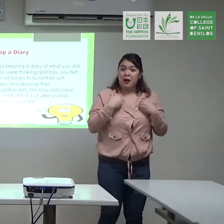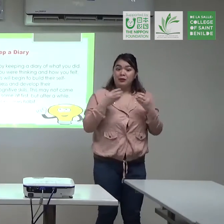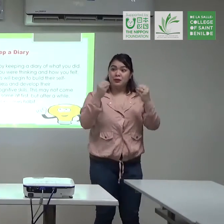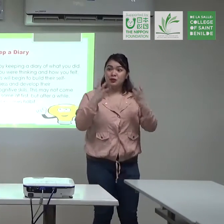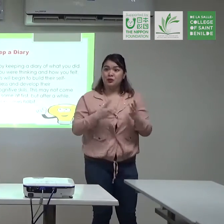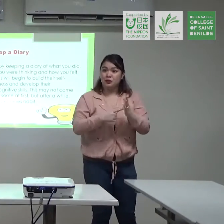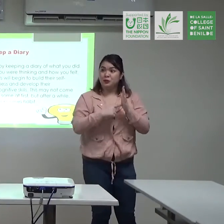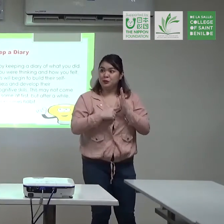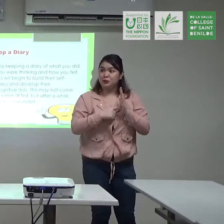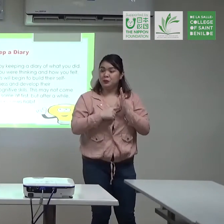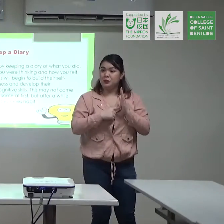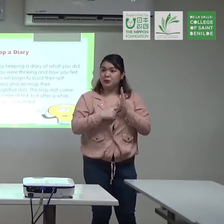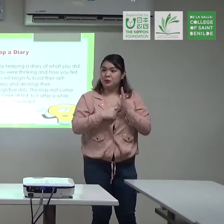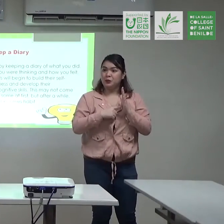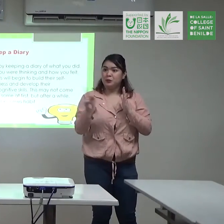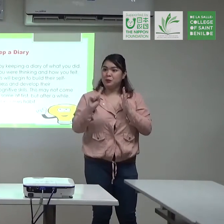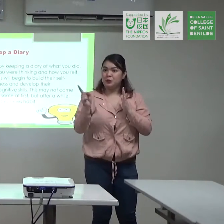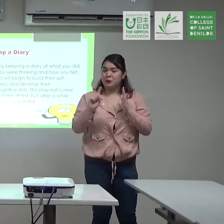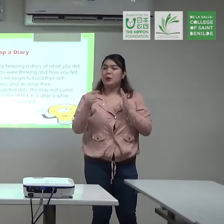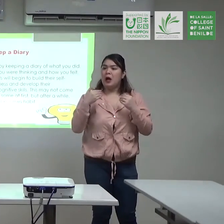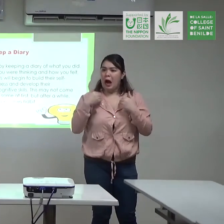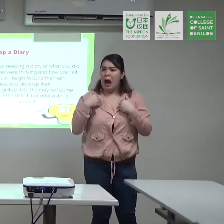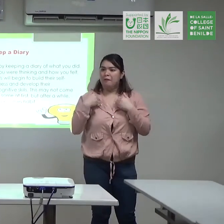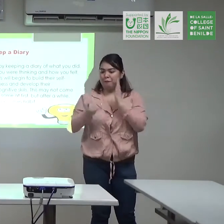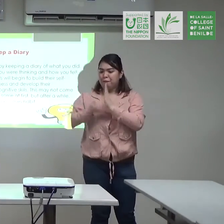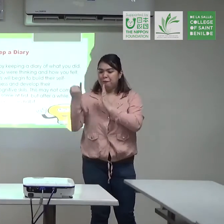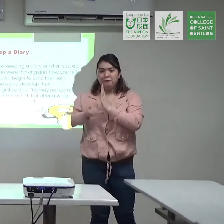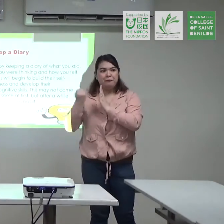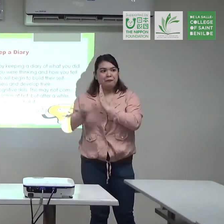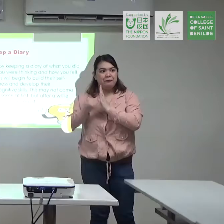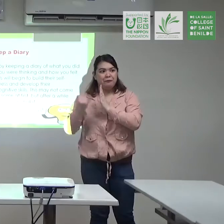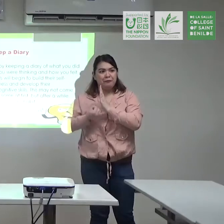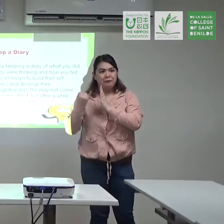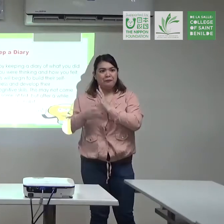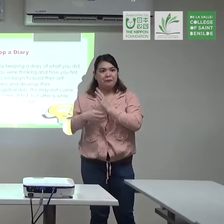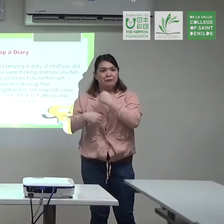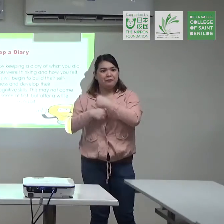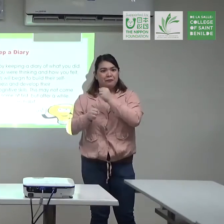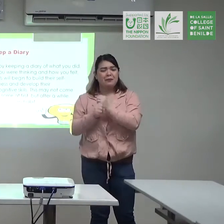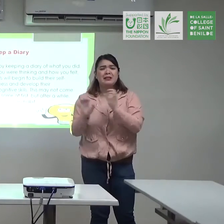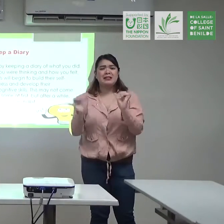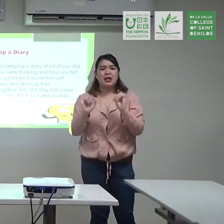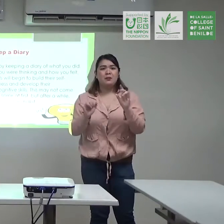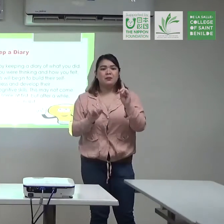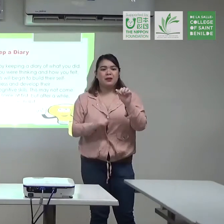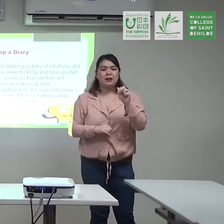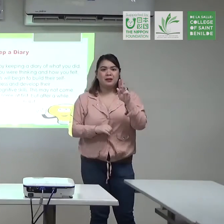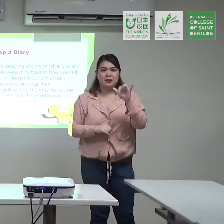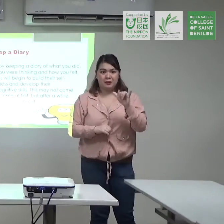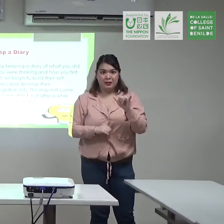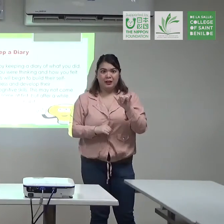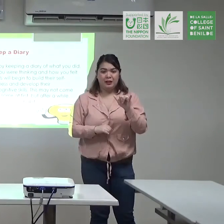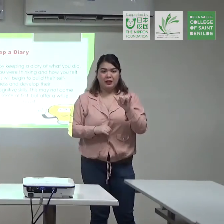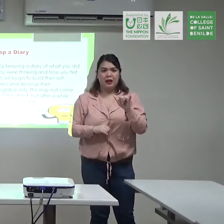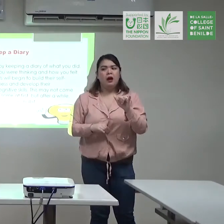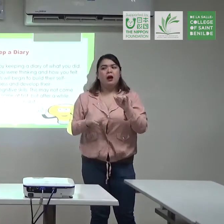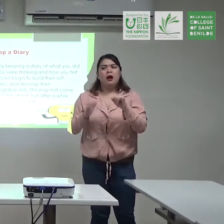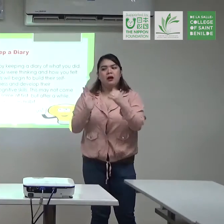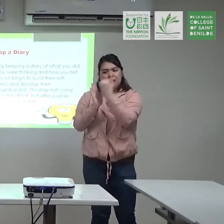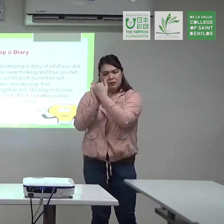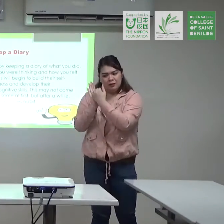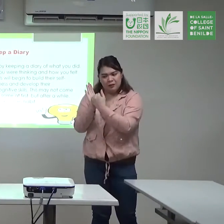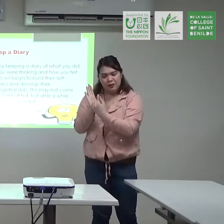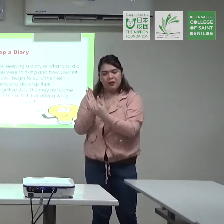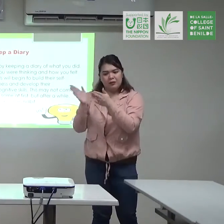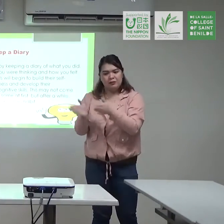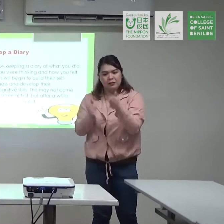required to come up with a journal. It's like a diary. Tracking, keeping track, making a